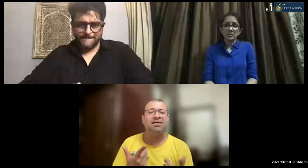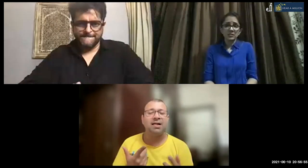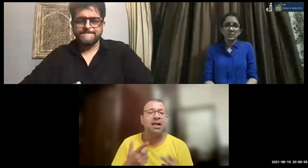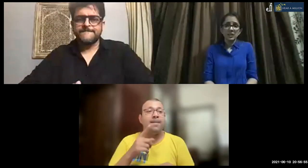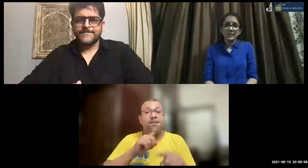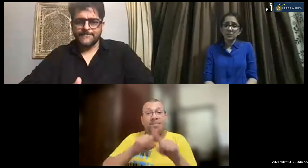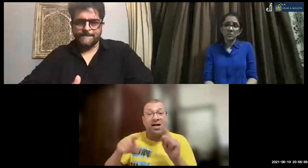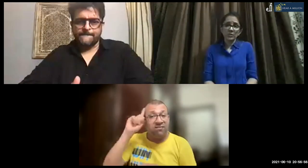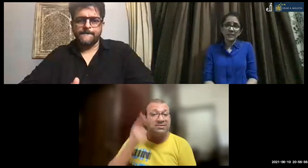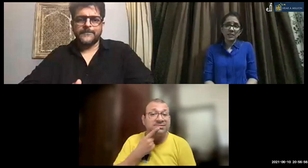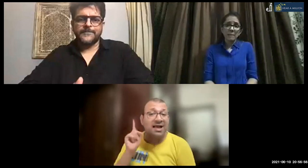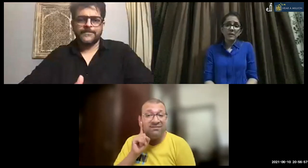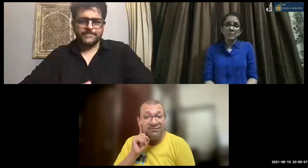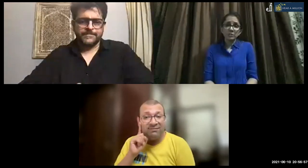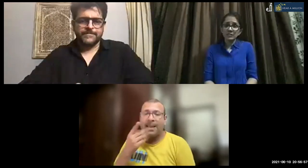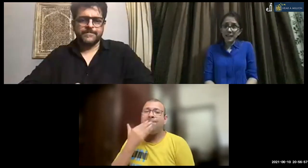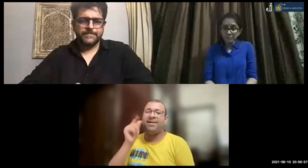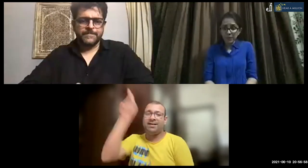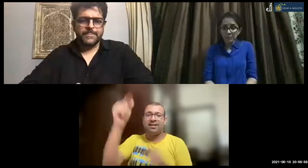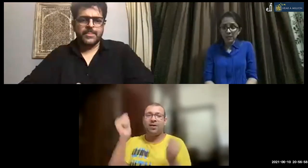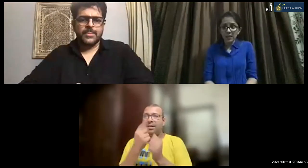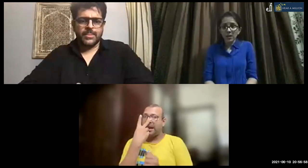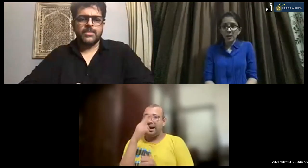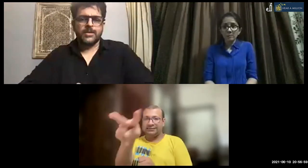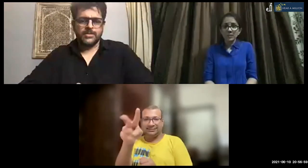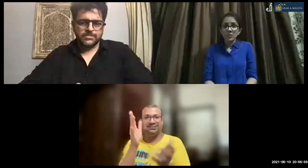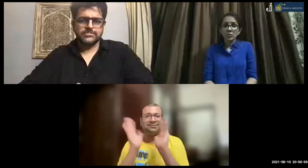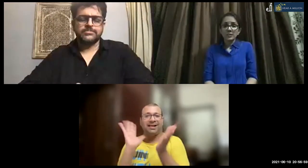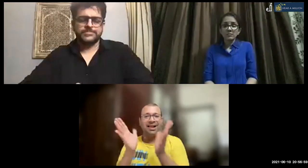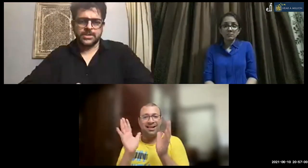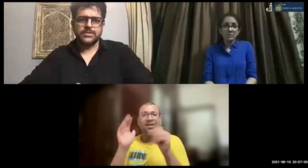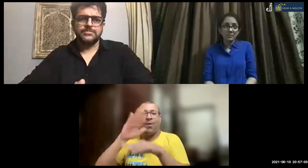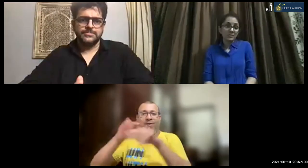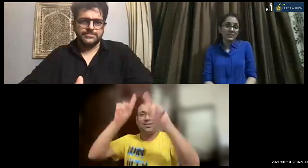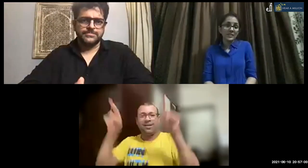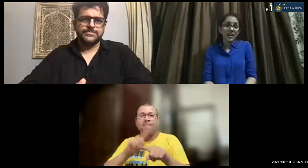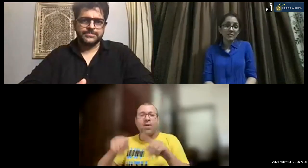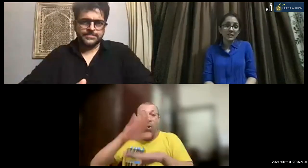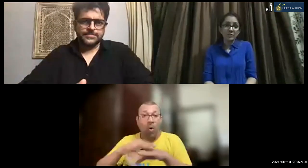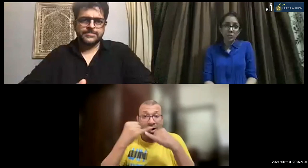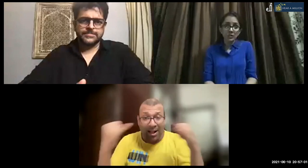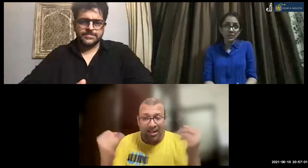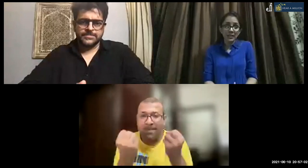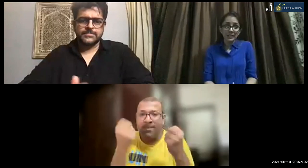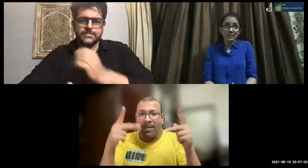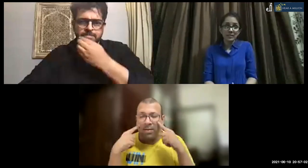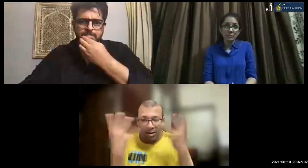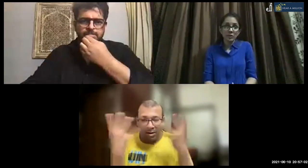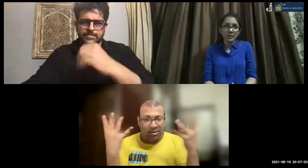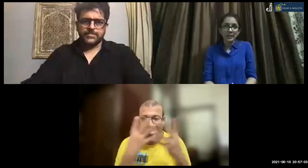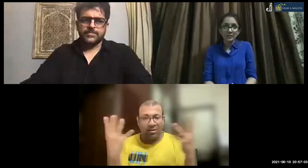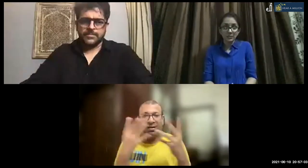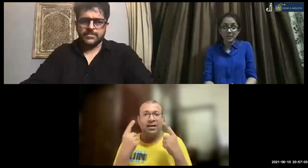education. I don't want that. But for the deaf, maybe with since they are very visual, and